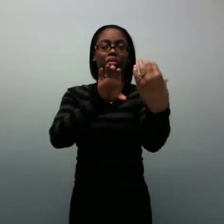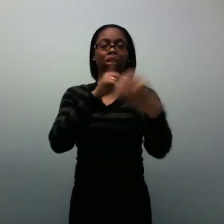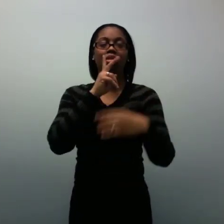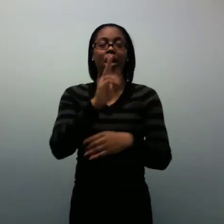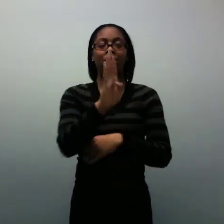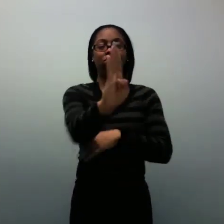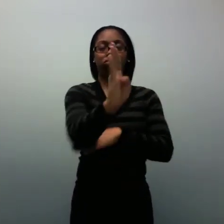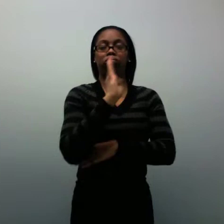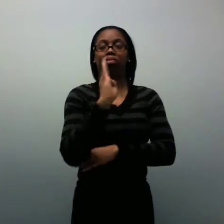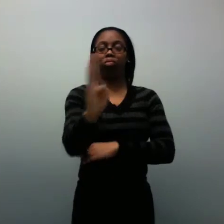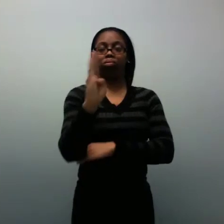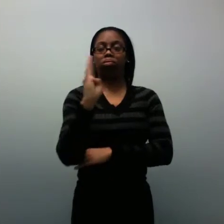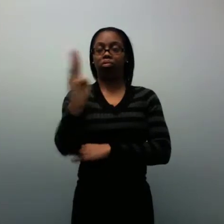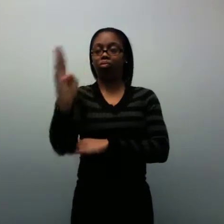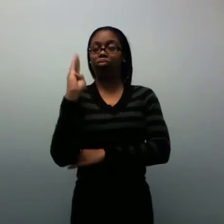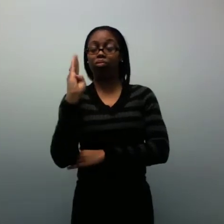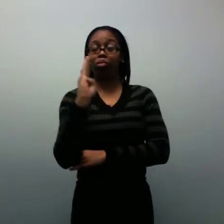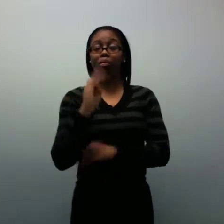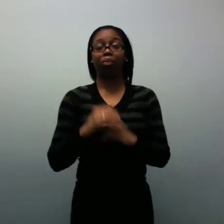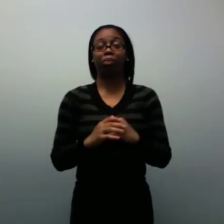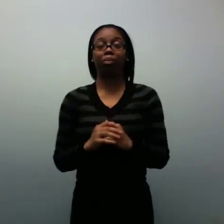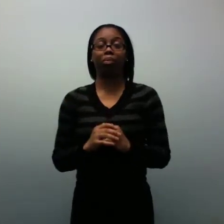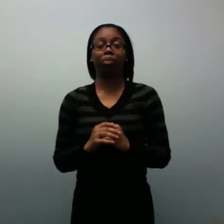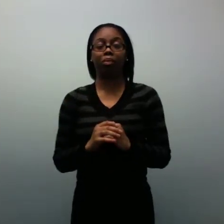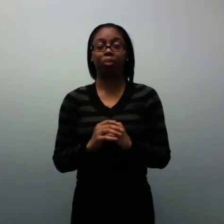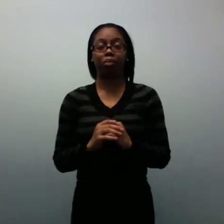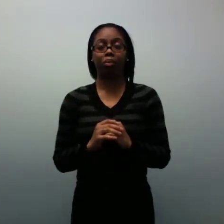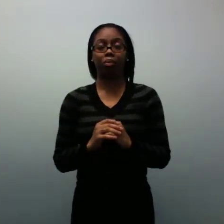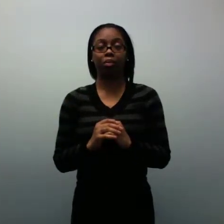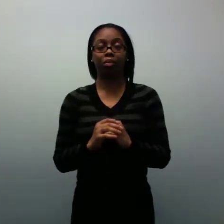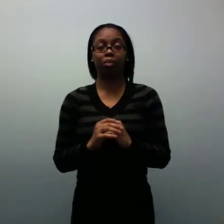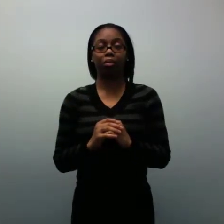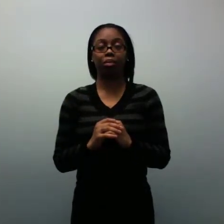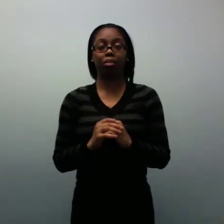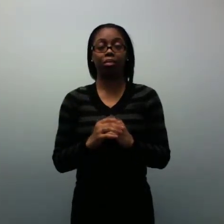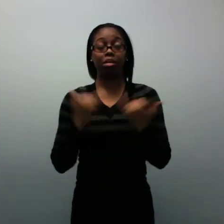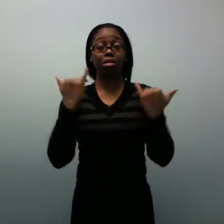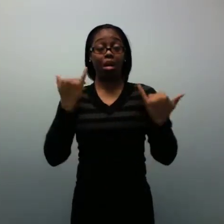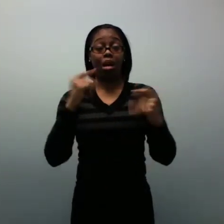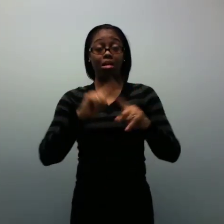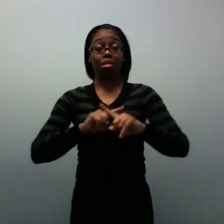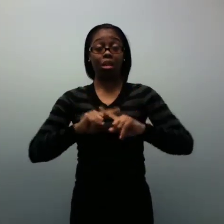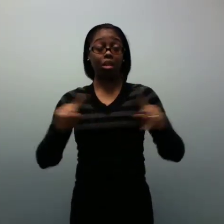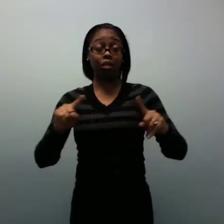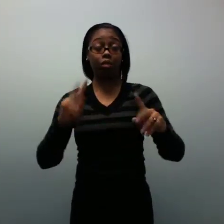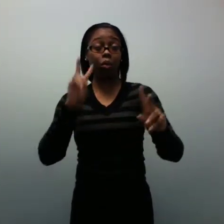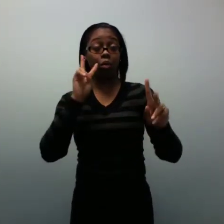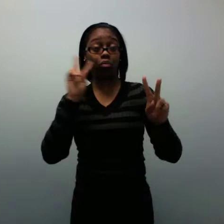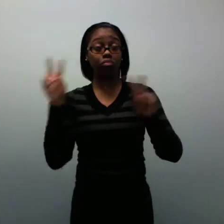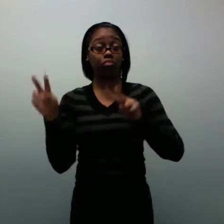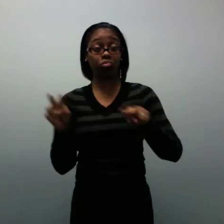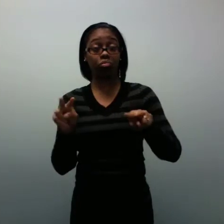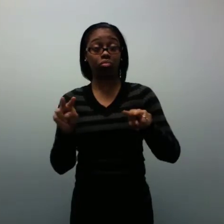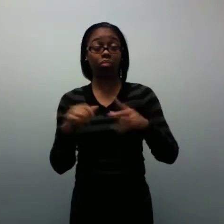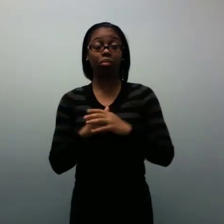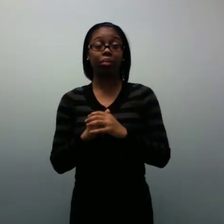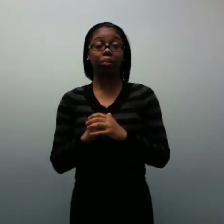That's 12. The next visual gives an alternate approach to multiplication of two numbers, giving an answer of